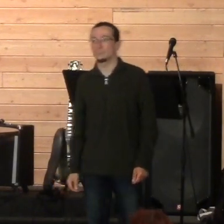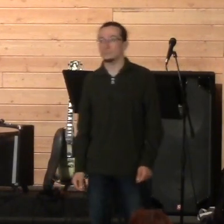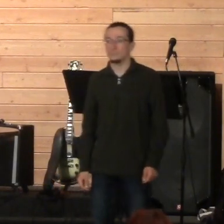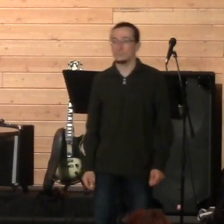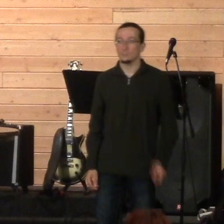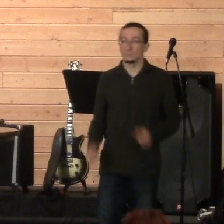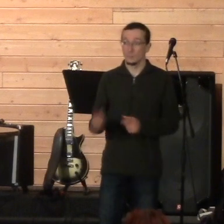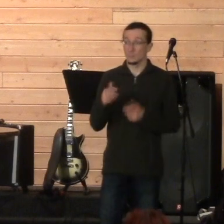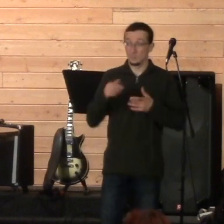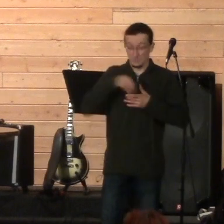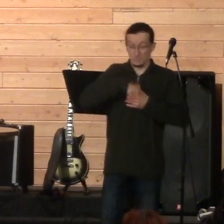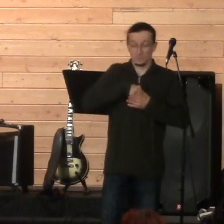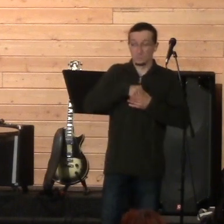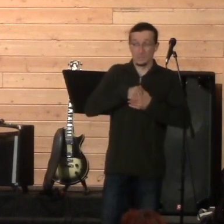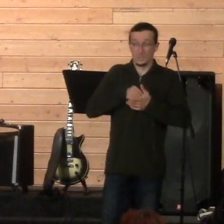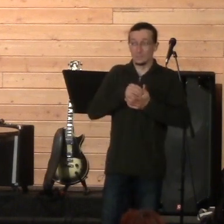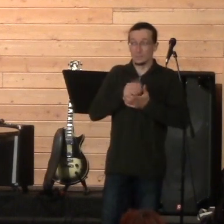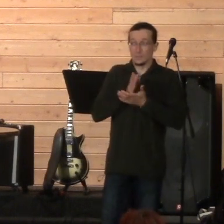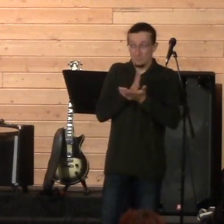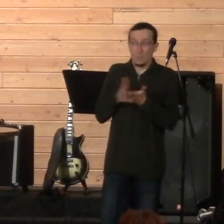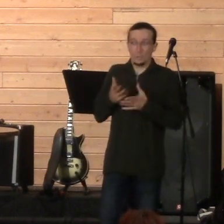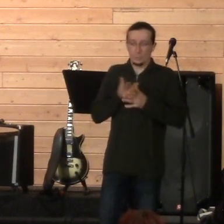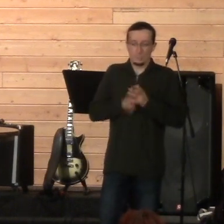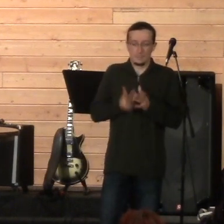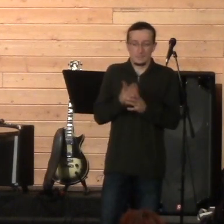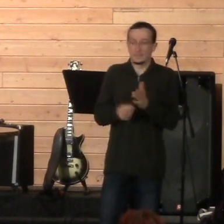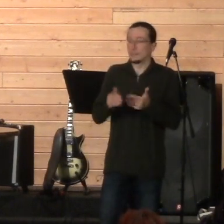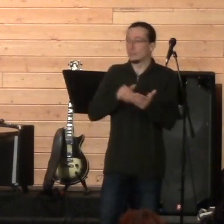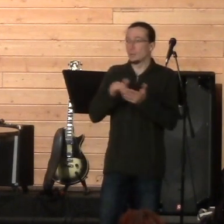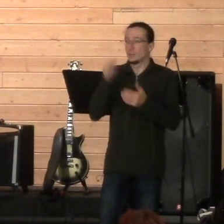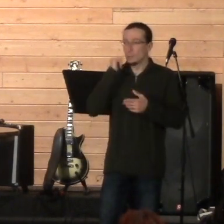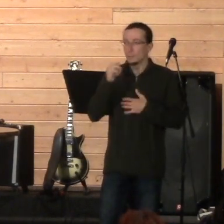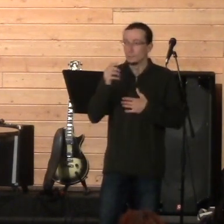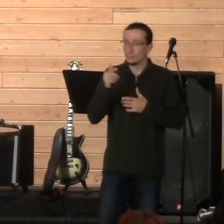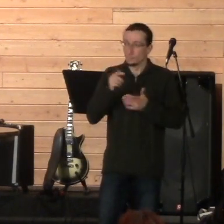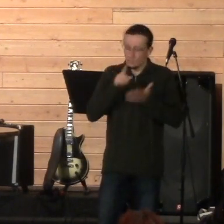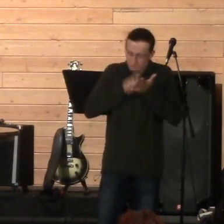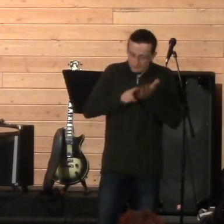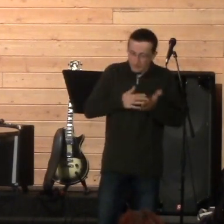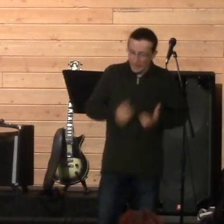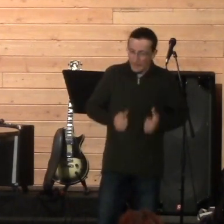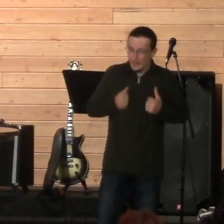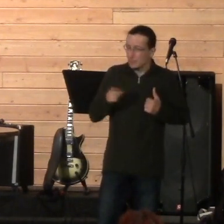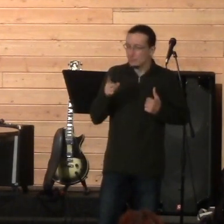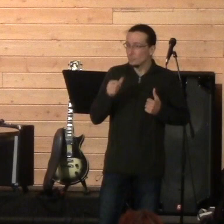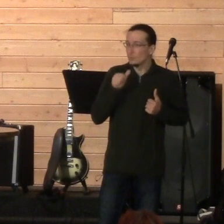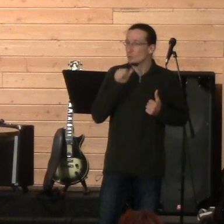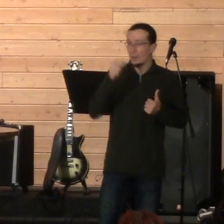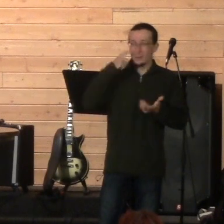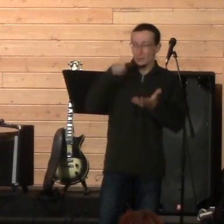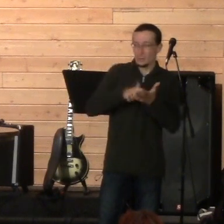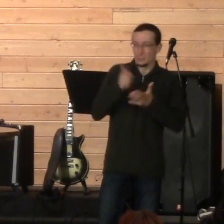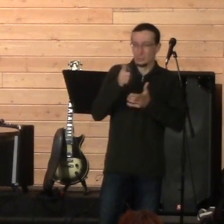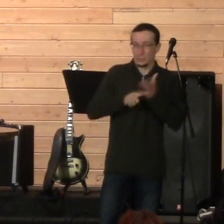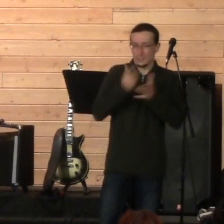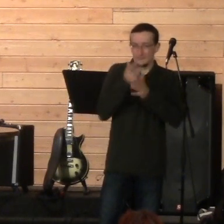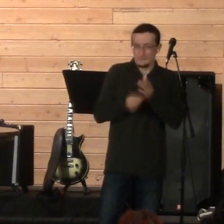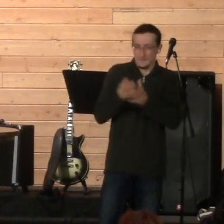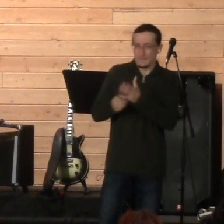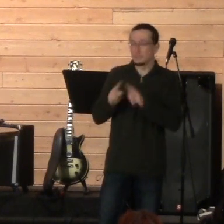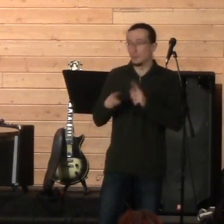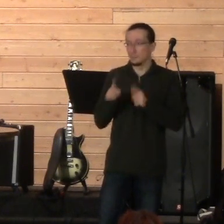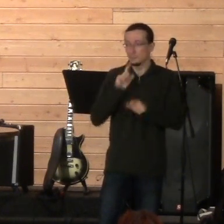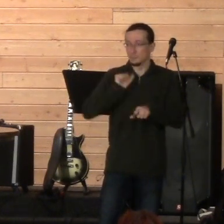There's some pieces missing. Doesn't matter how close you get up to my life, you're not going to notice what pieces are missing, but there are